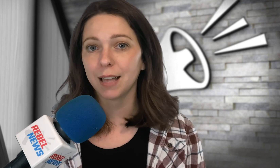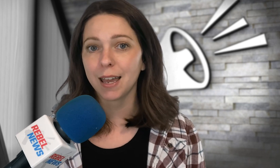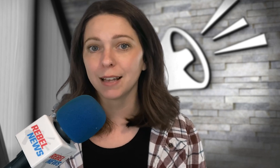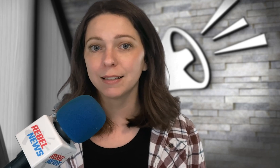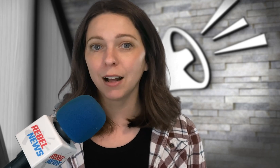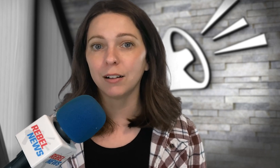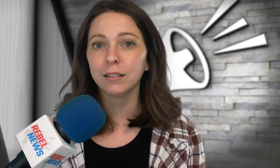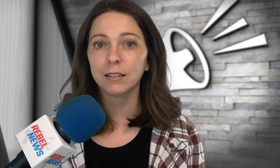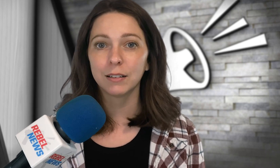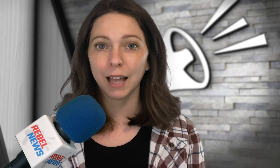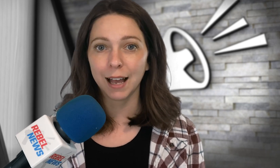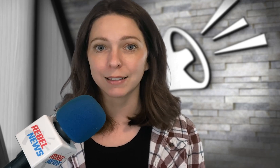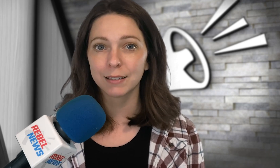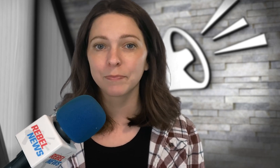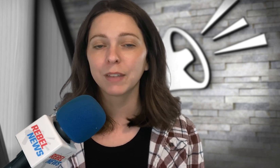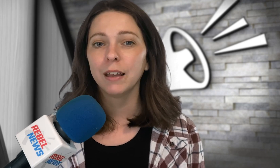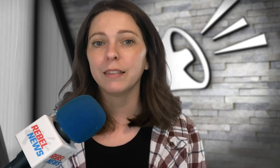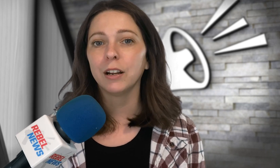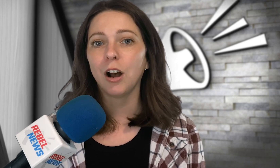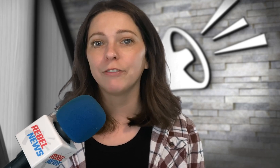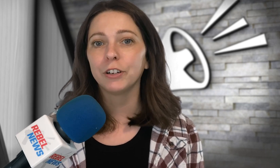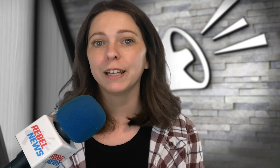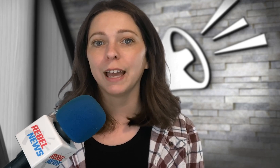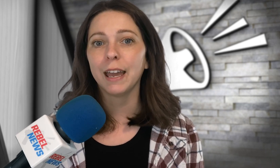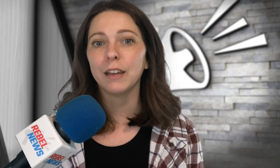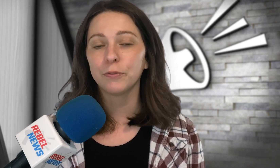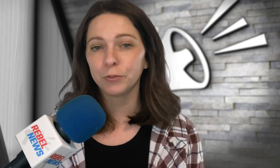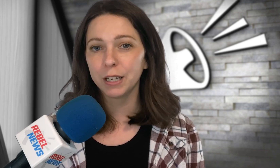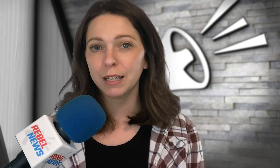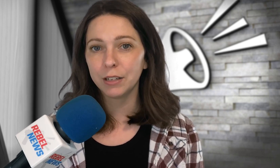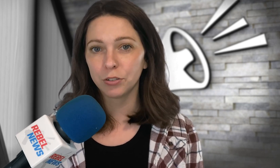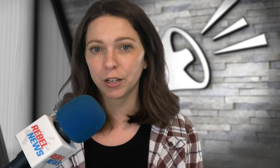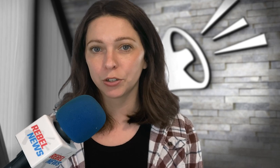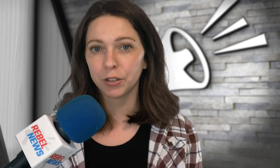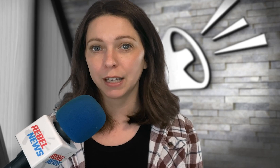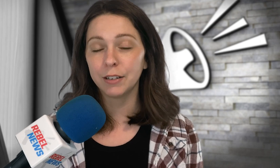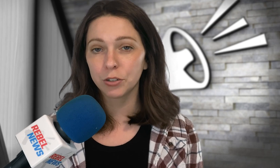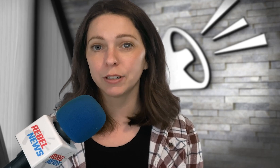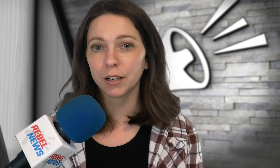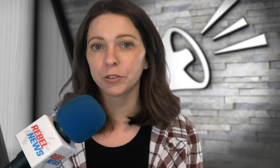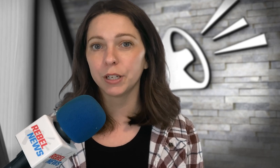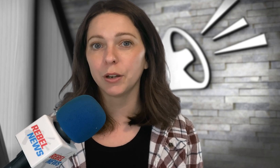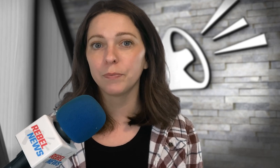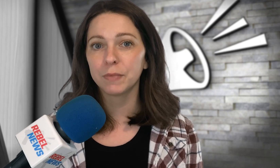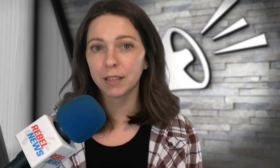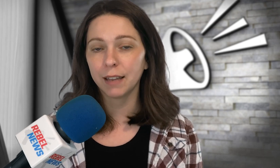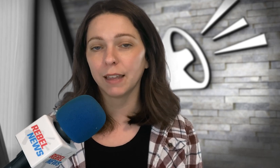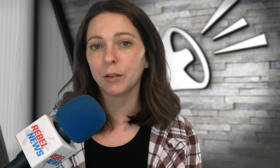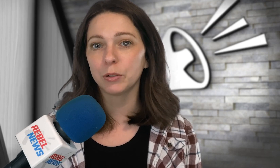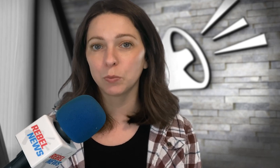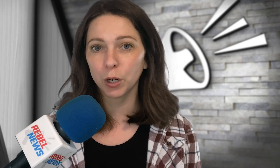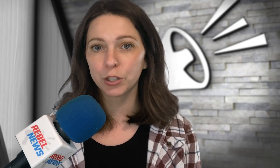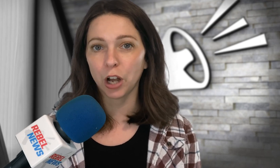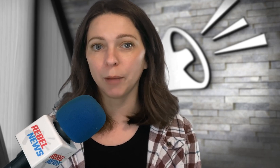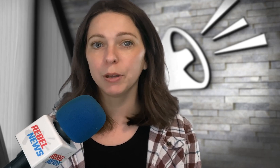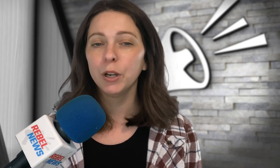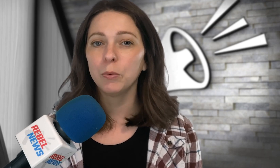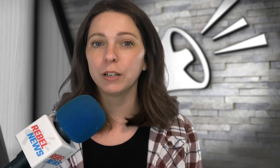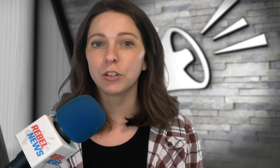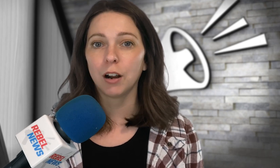ASL, class. They're offering a free introductory sign language workshop, which are